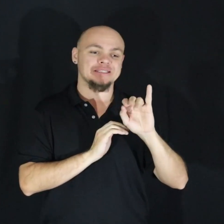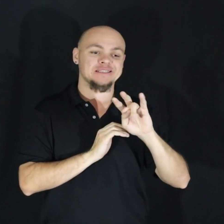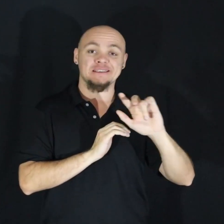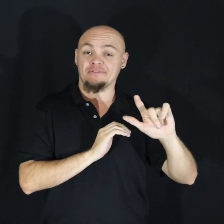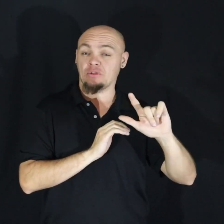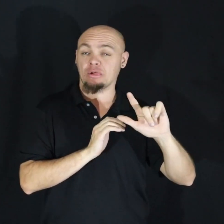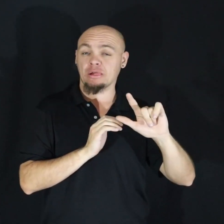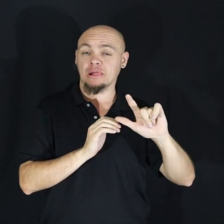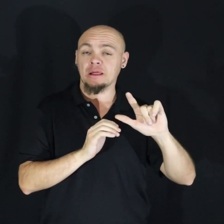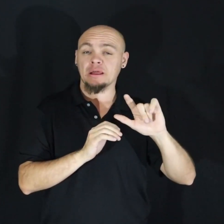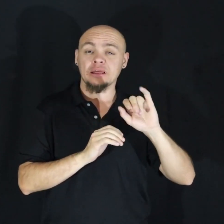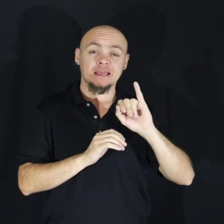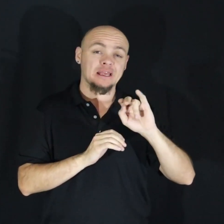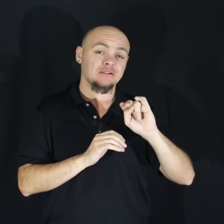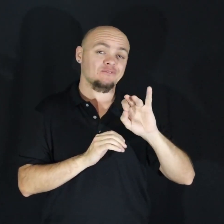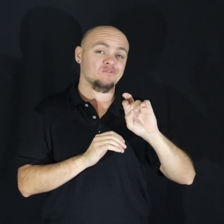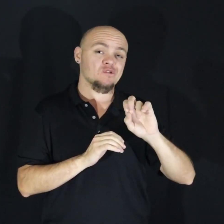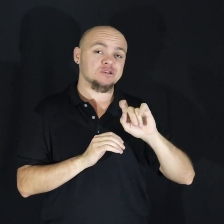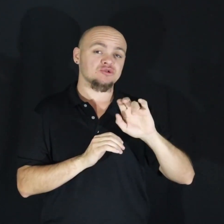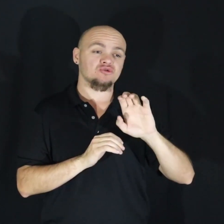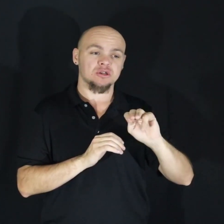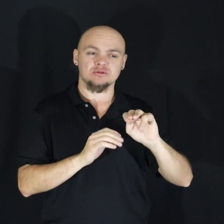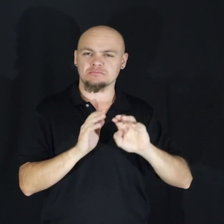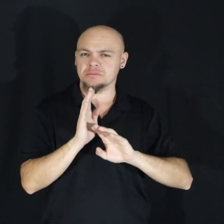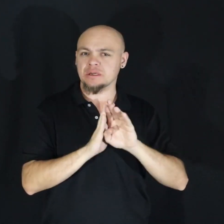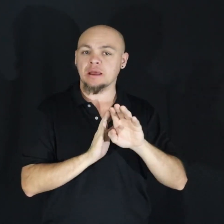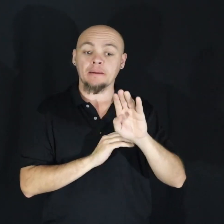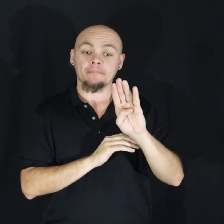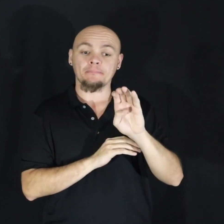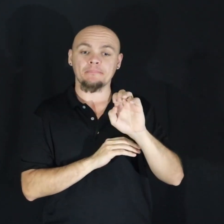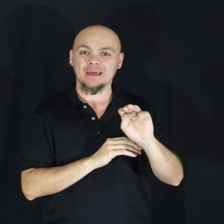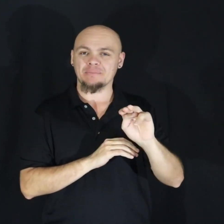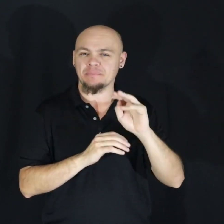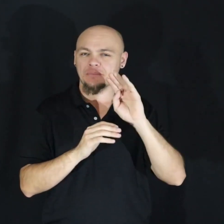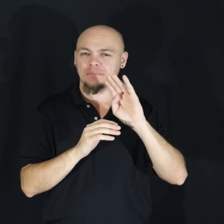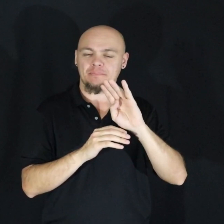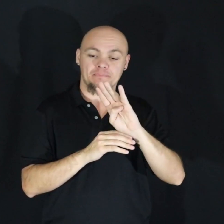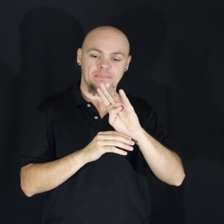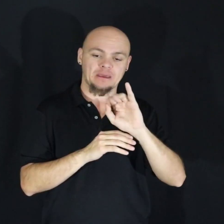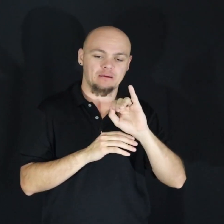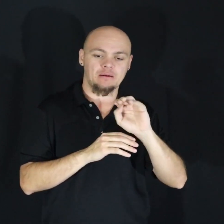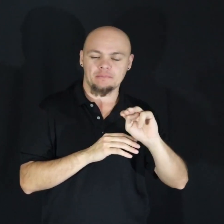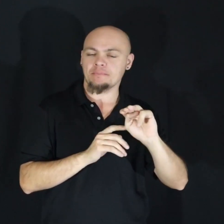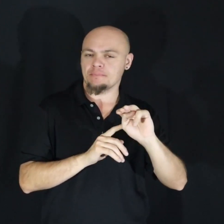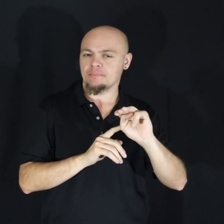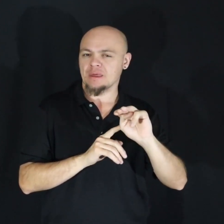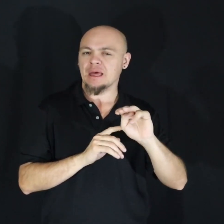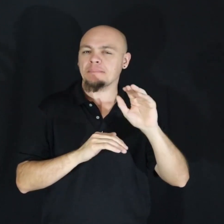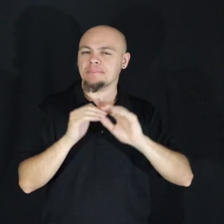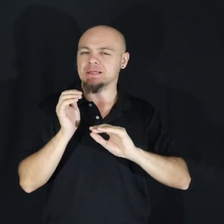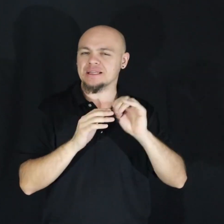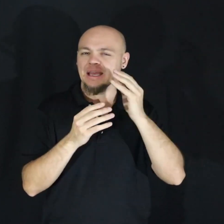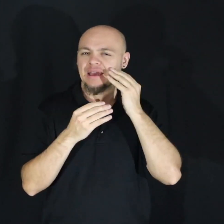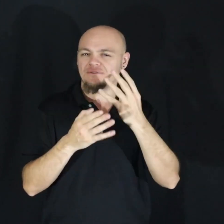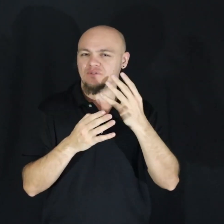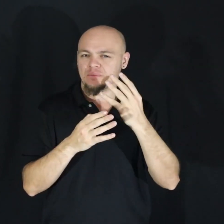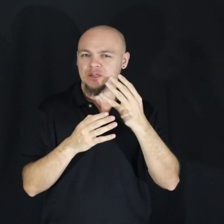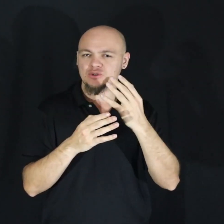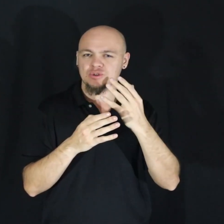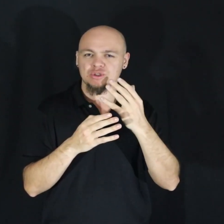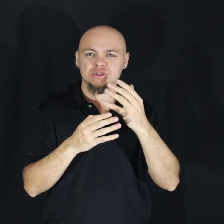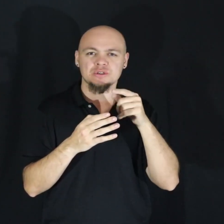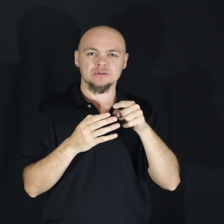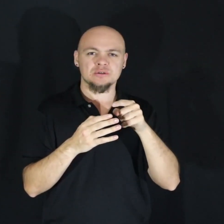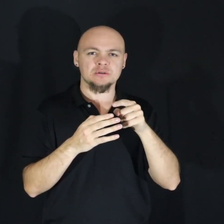You may have heard of them, some of them, BIM, building information models, or augmented reality, and these all have very good applications when it comes